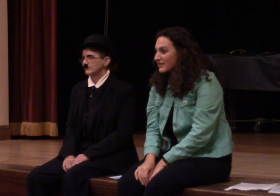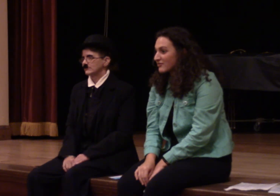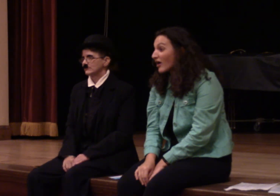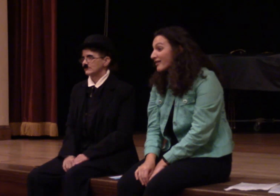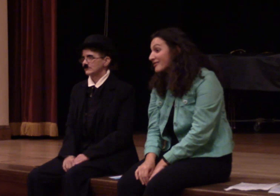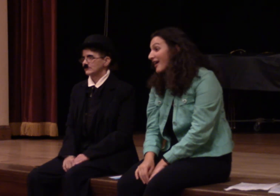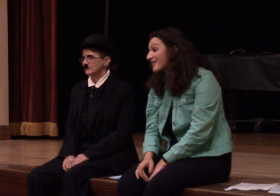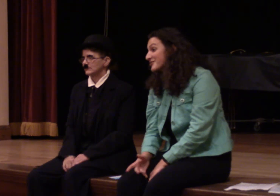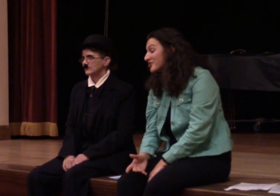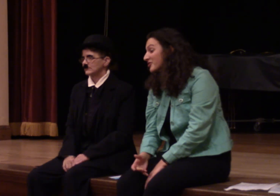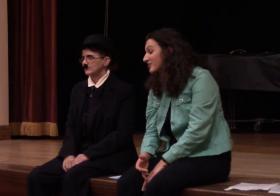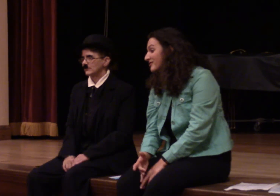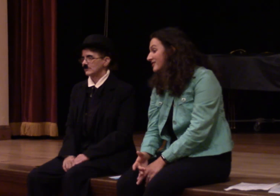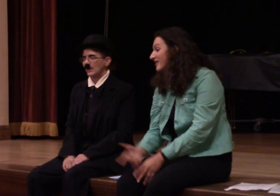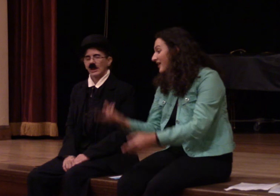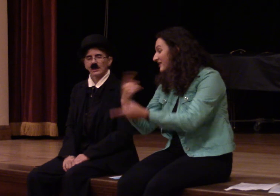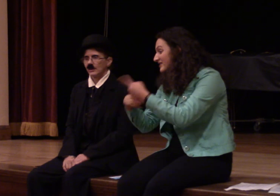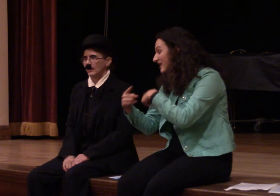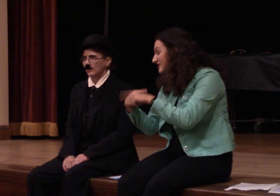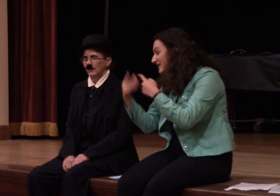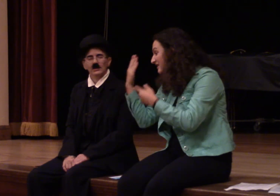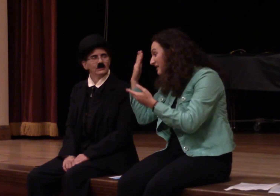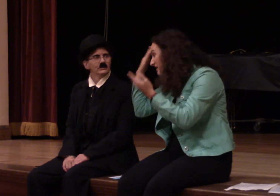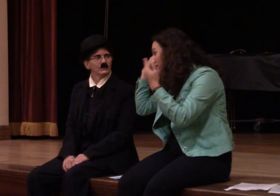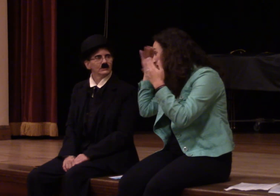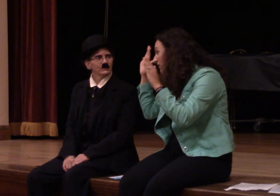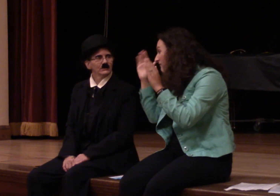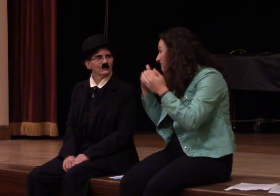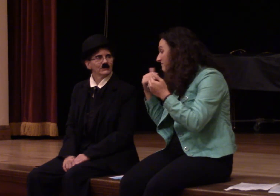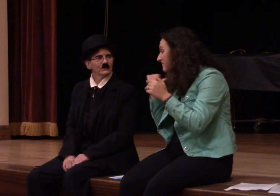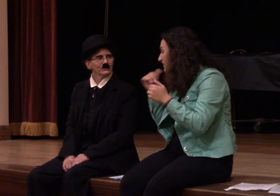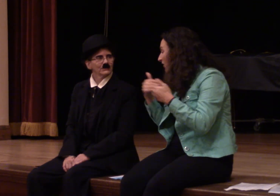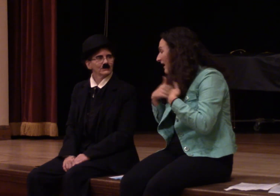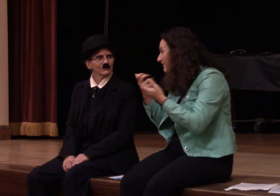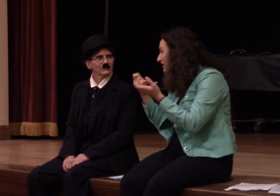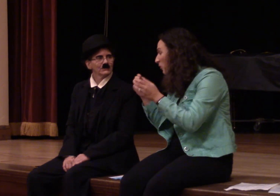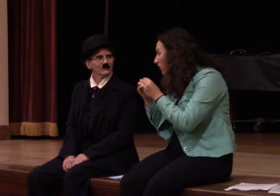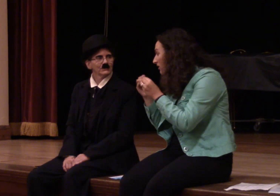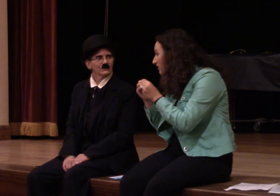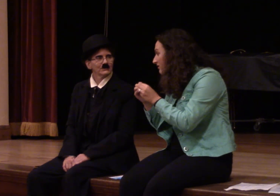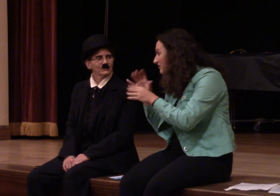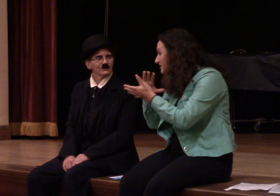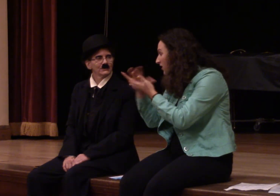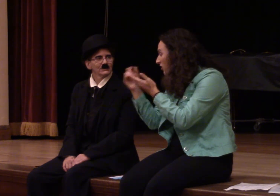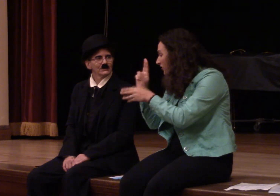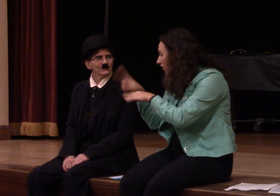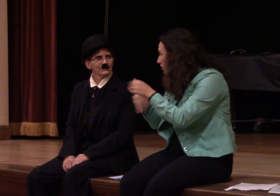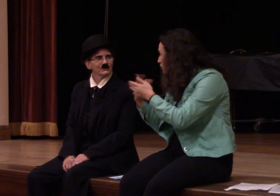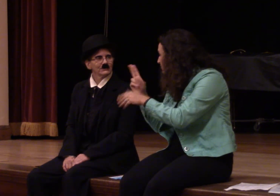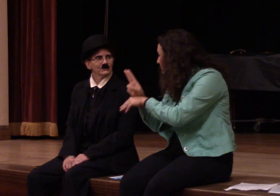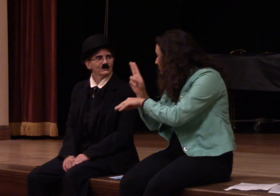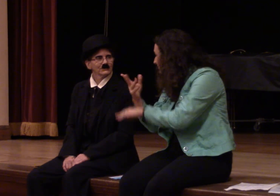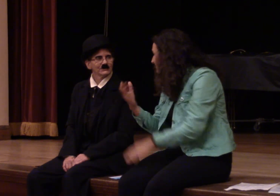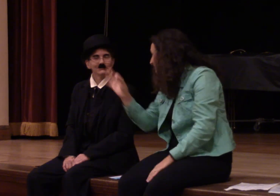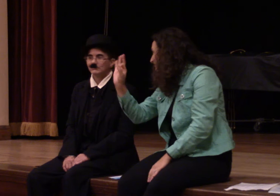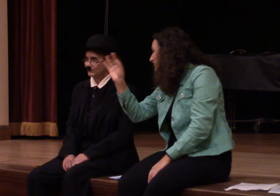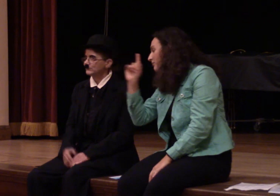Right. Not Yeah. many True. ones, so. Yeah. The signs they don't have anymore. They're all used. So they make it